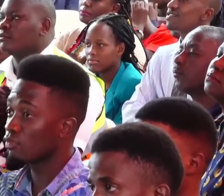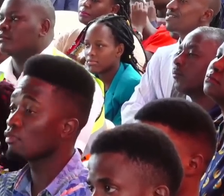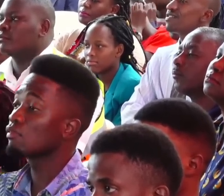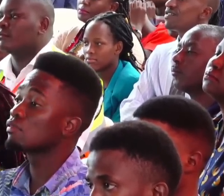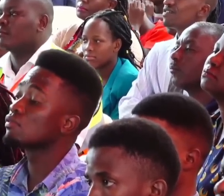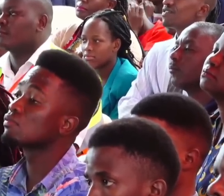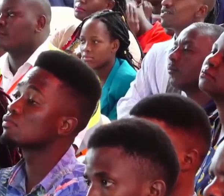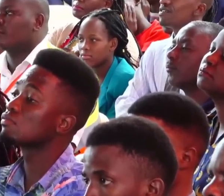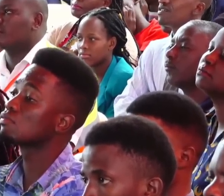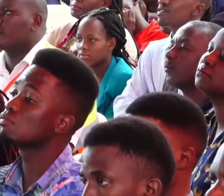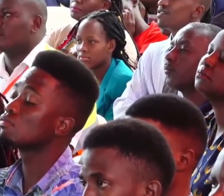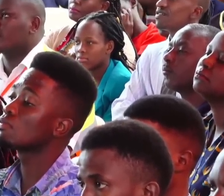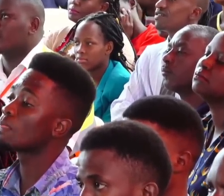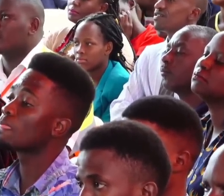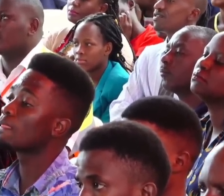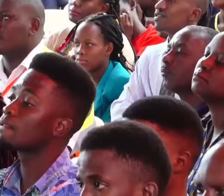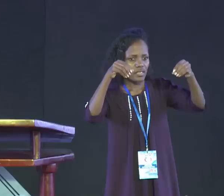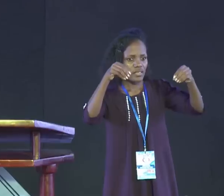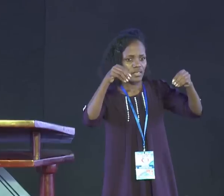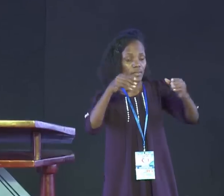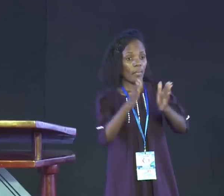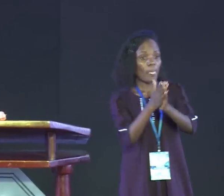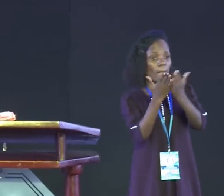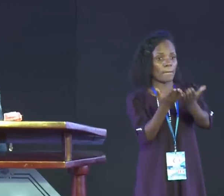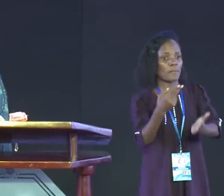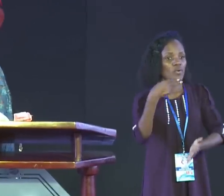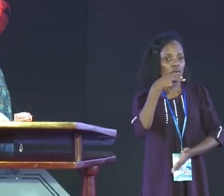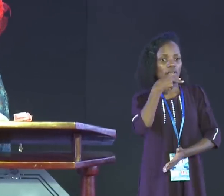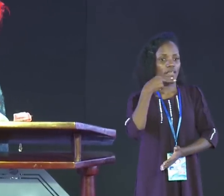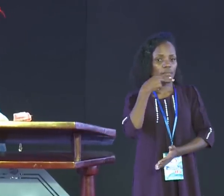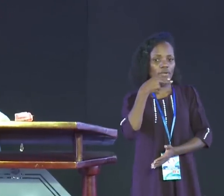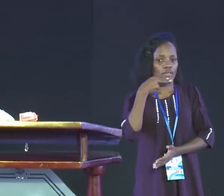us in the wilderness. Hebrews 12:14.